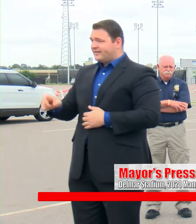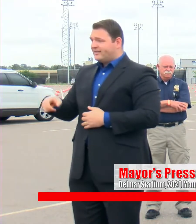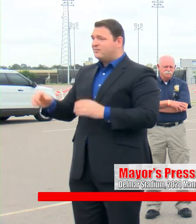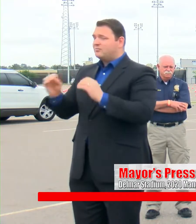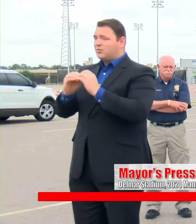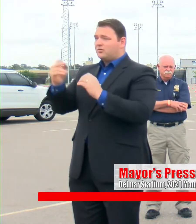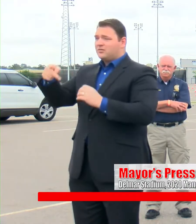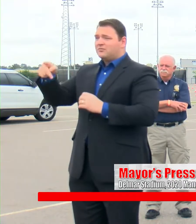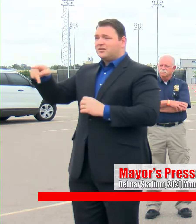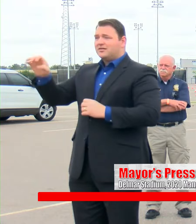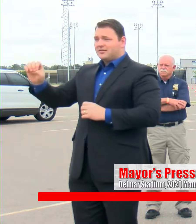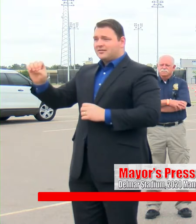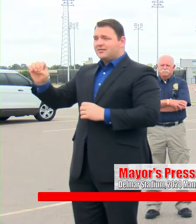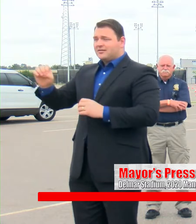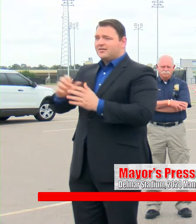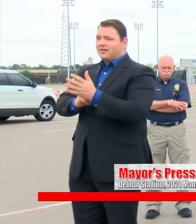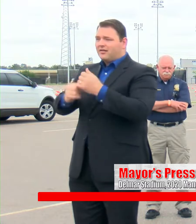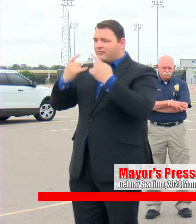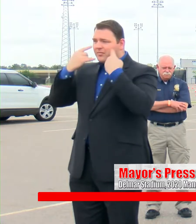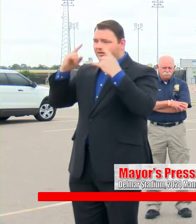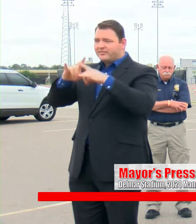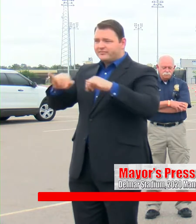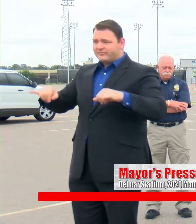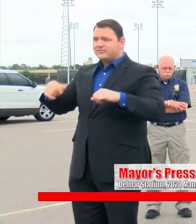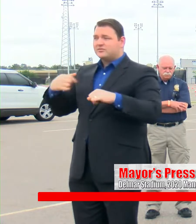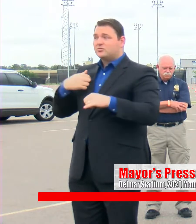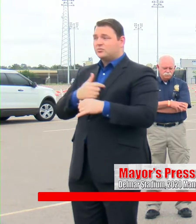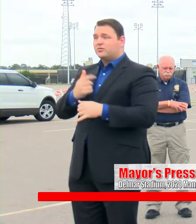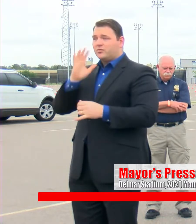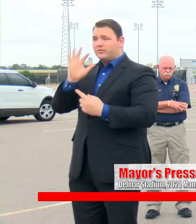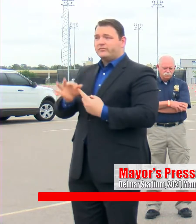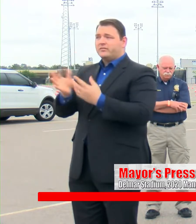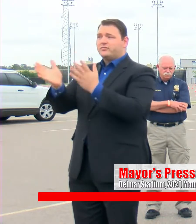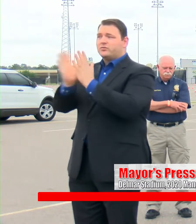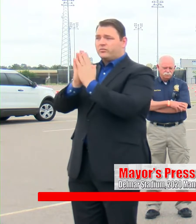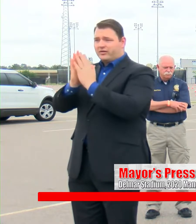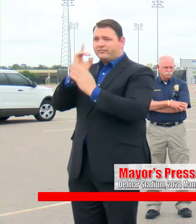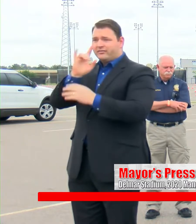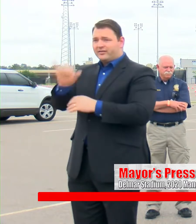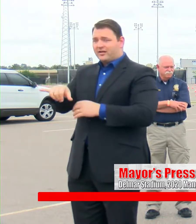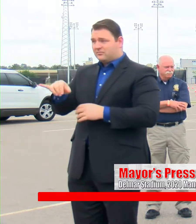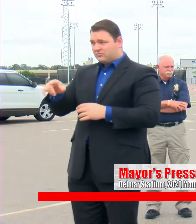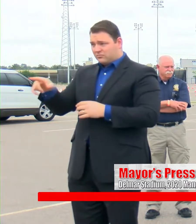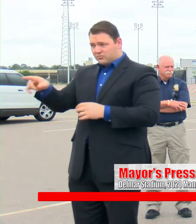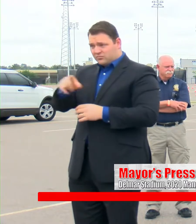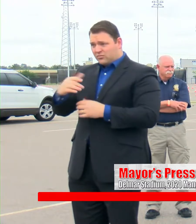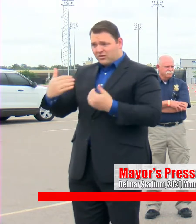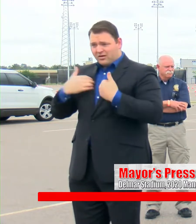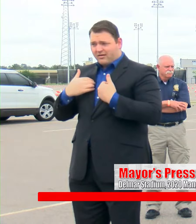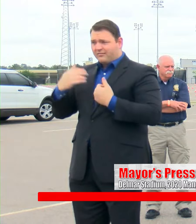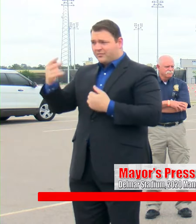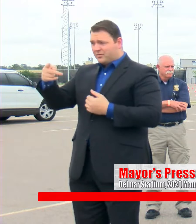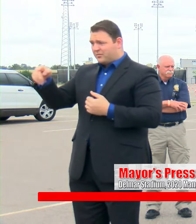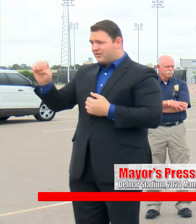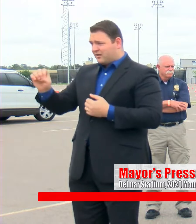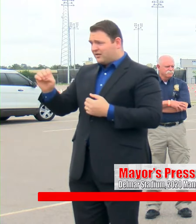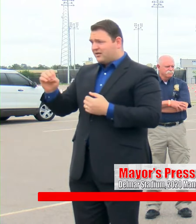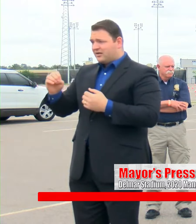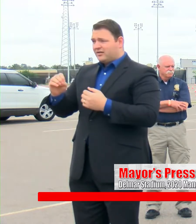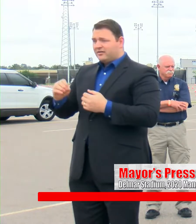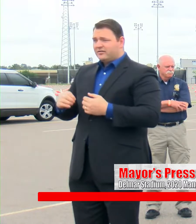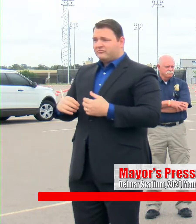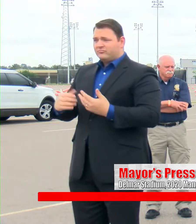me put a special request on that. If you have PPEs, personal